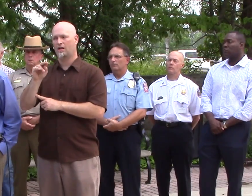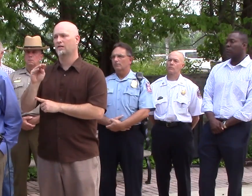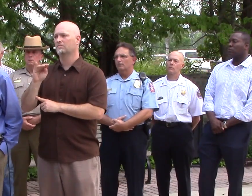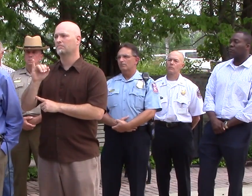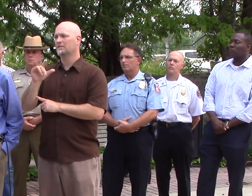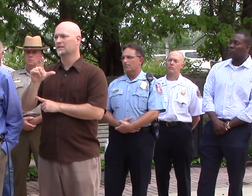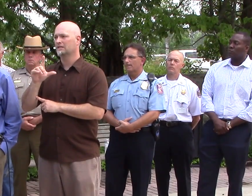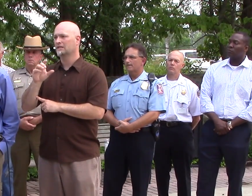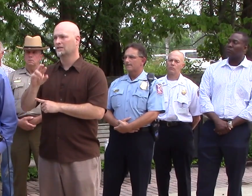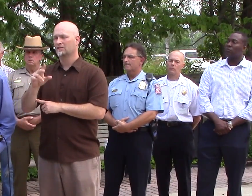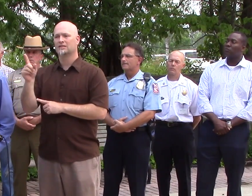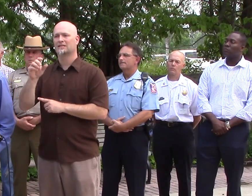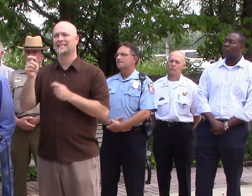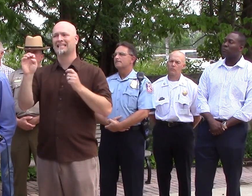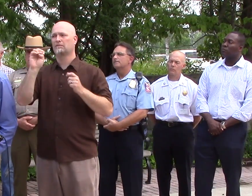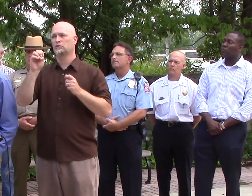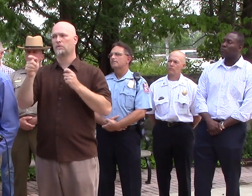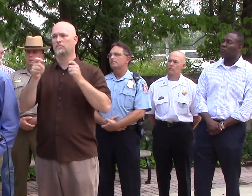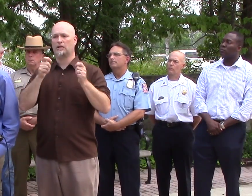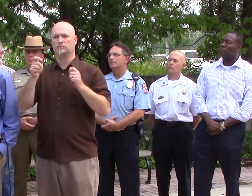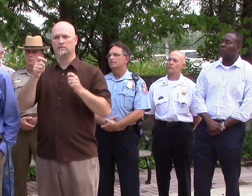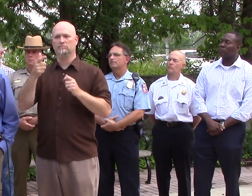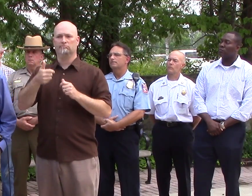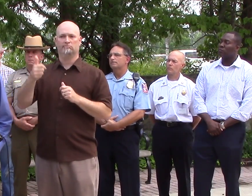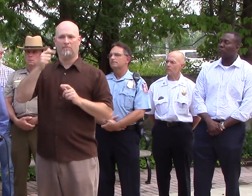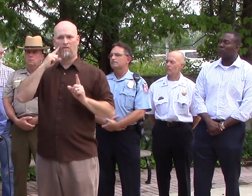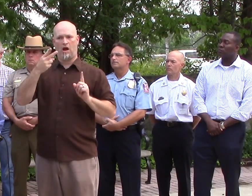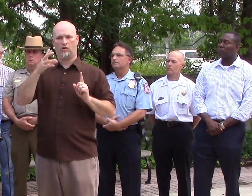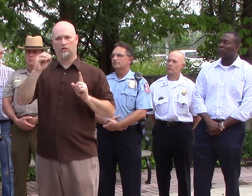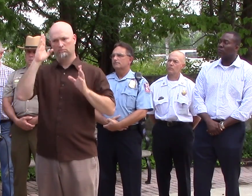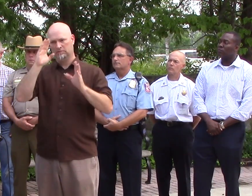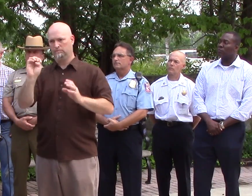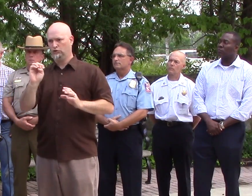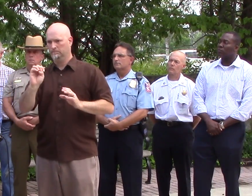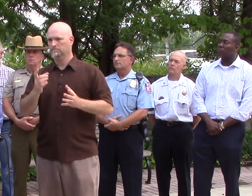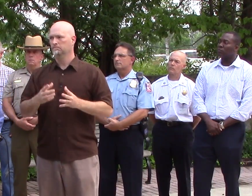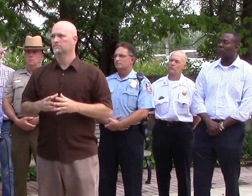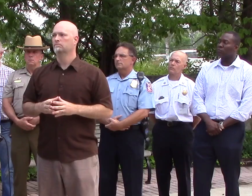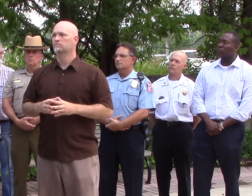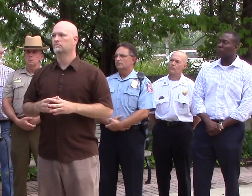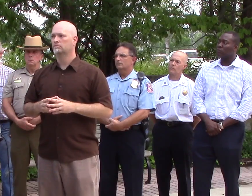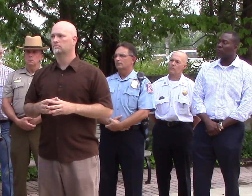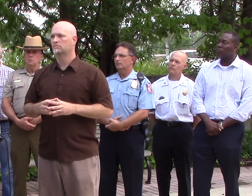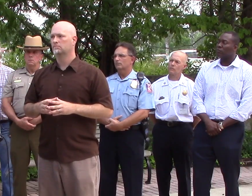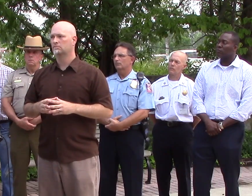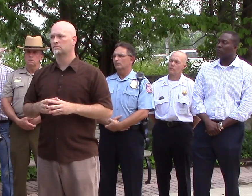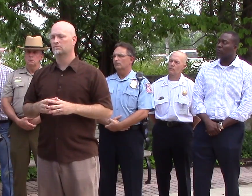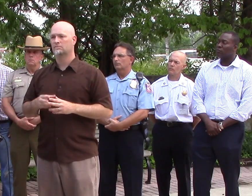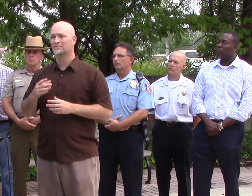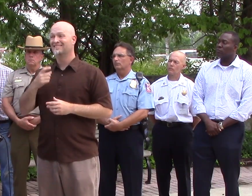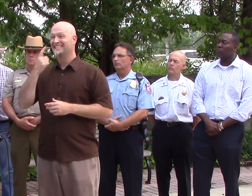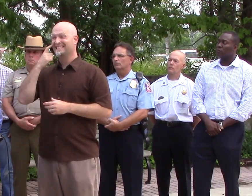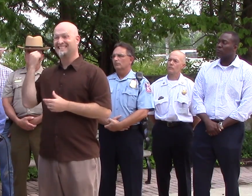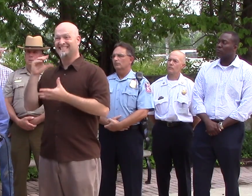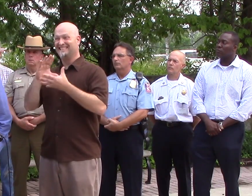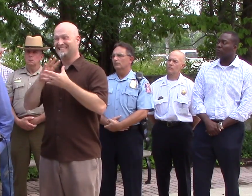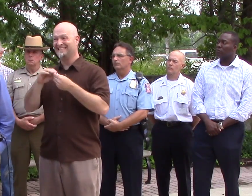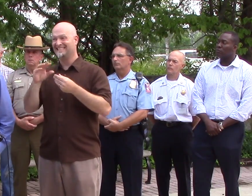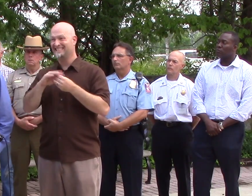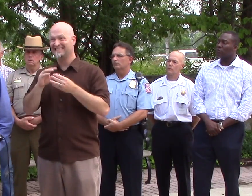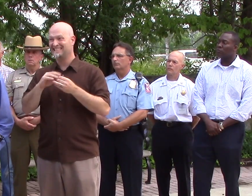County. Just like Executive Kittleman just mentioned, we only get through things like this because of